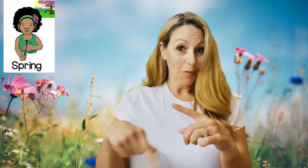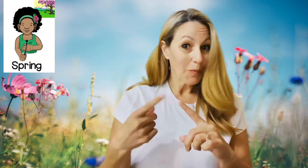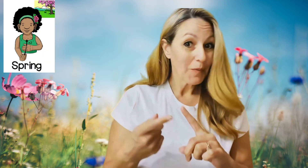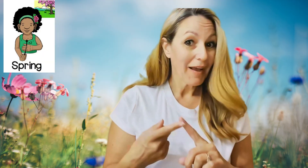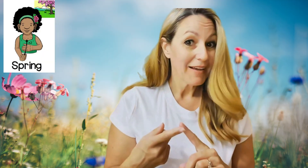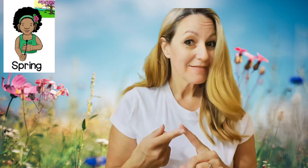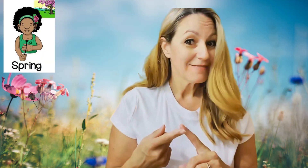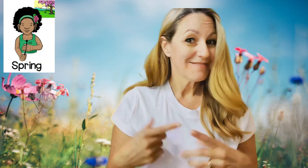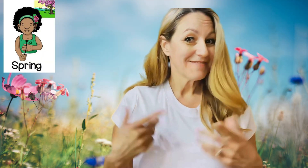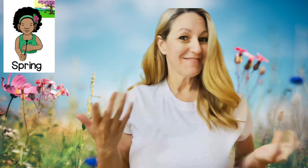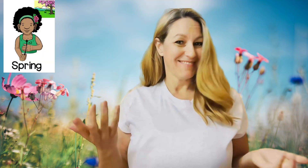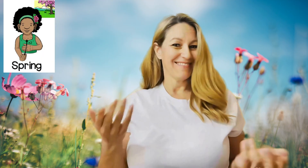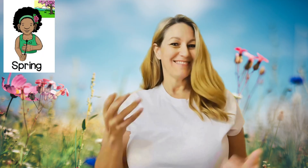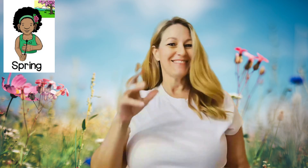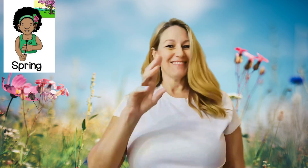Spring starts